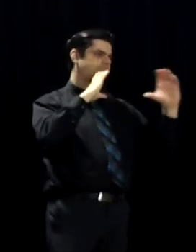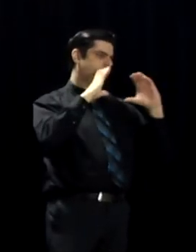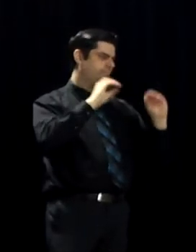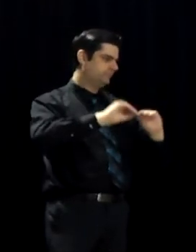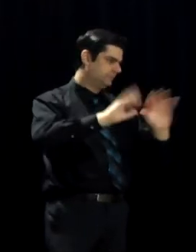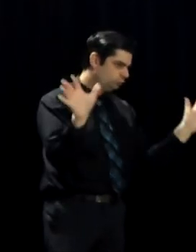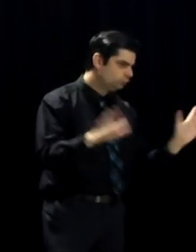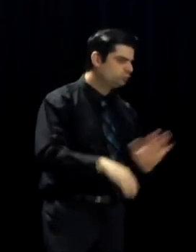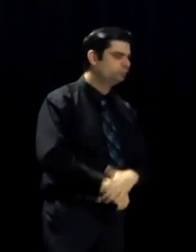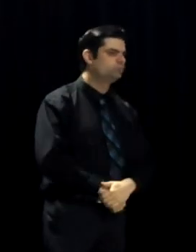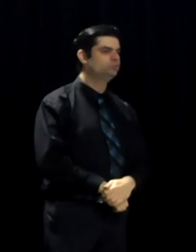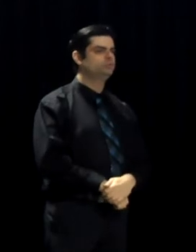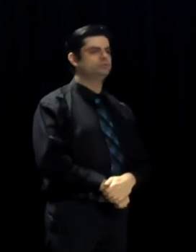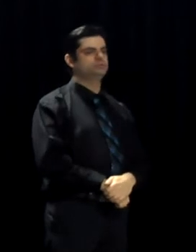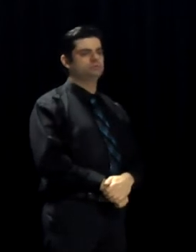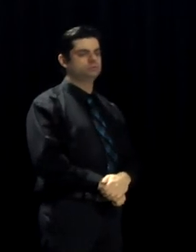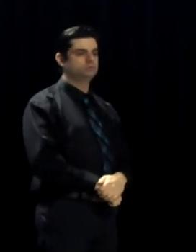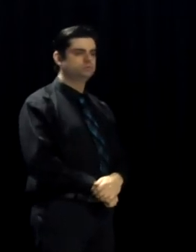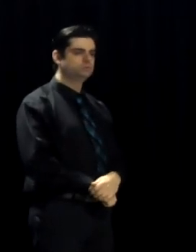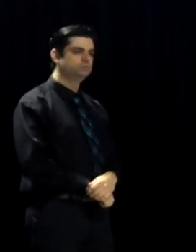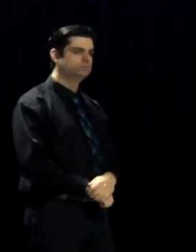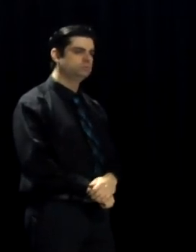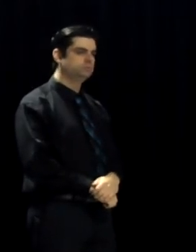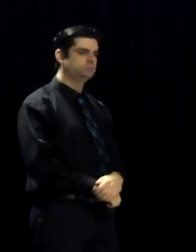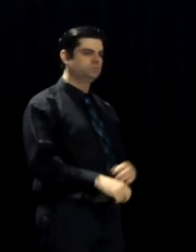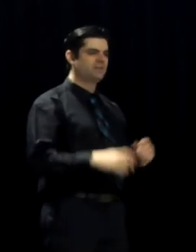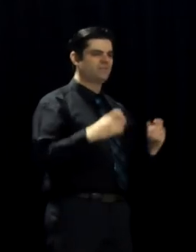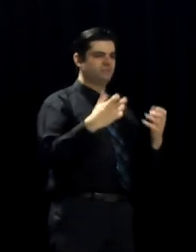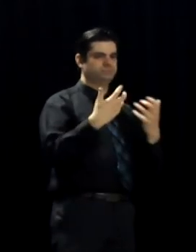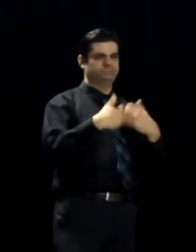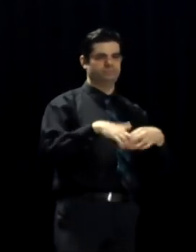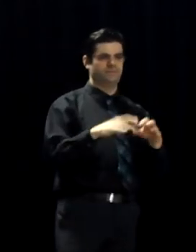So we need to get this thing right.